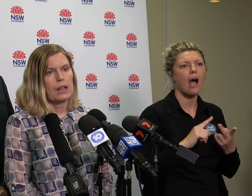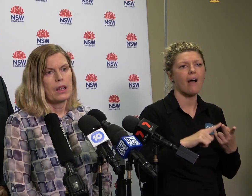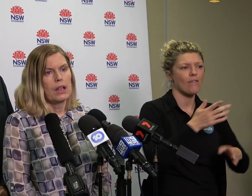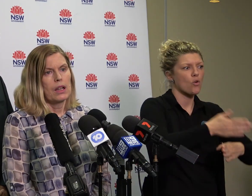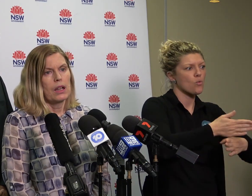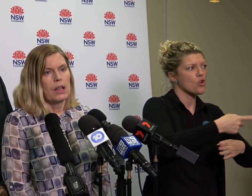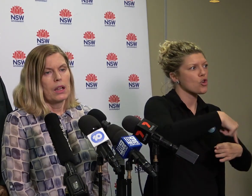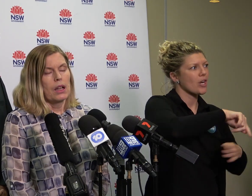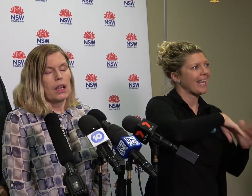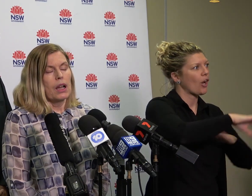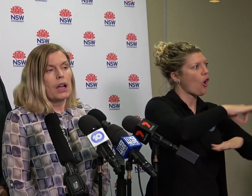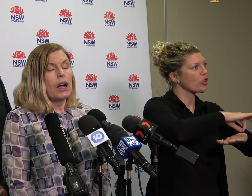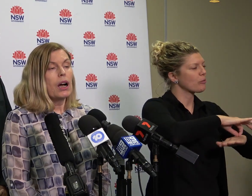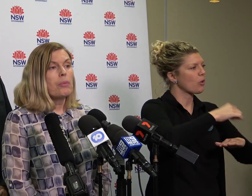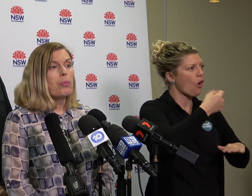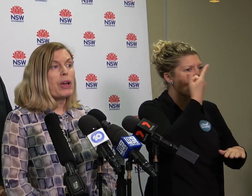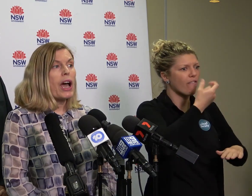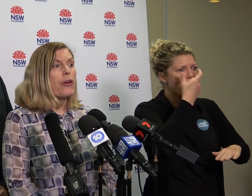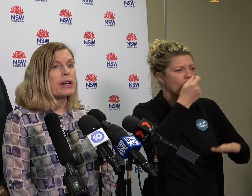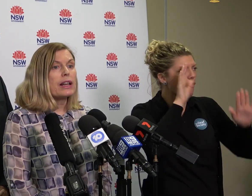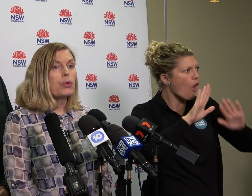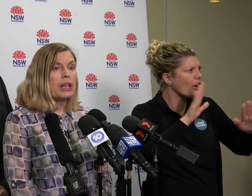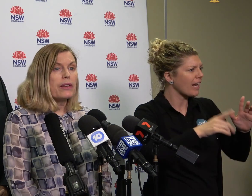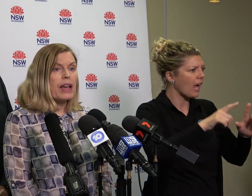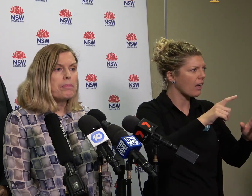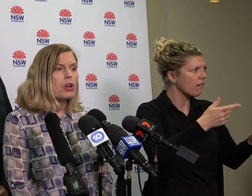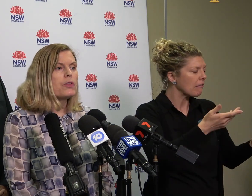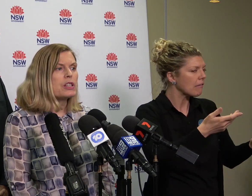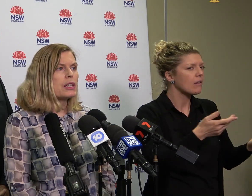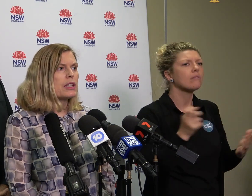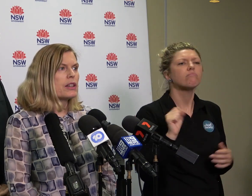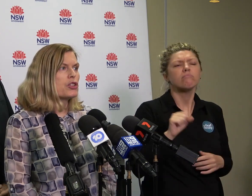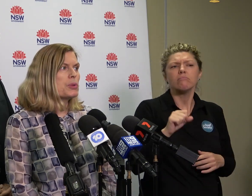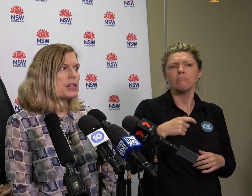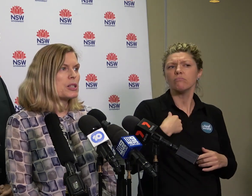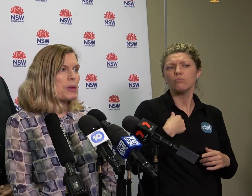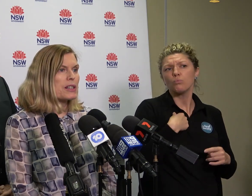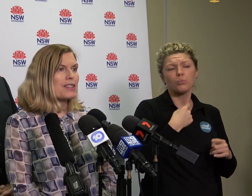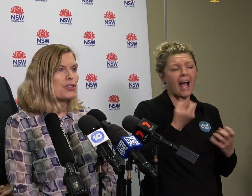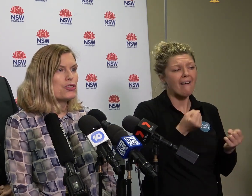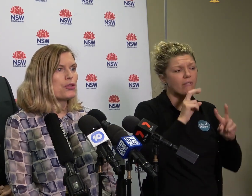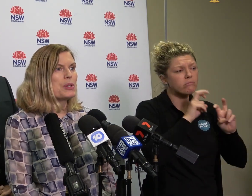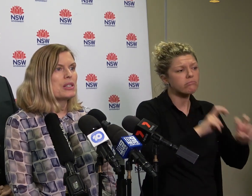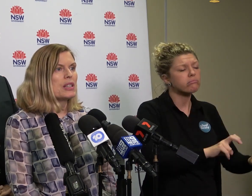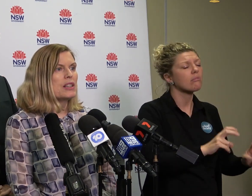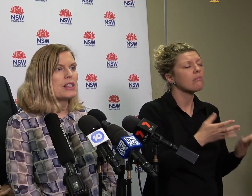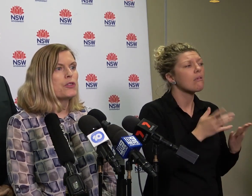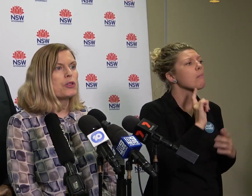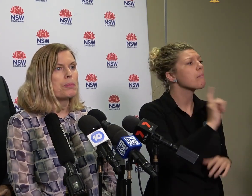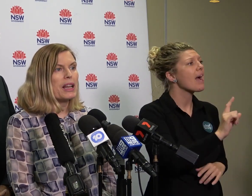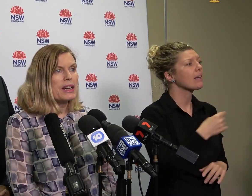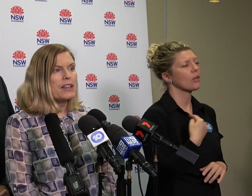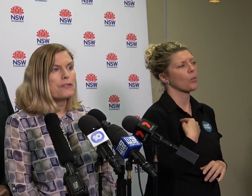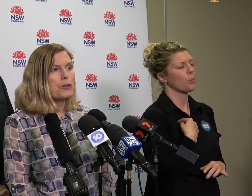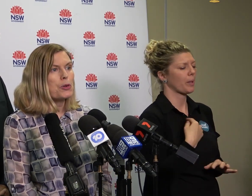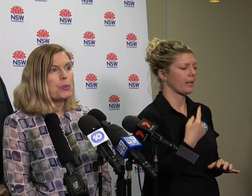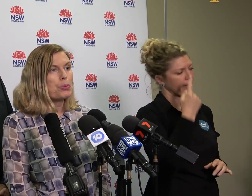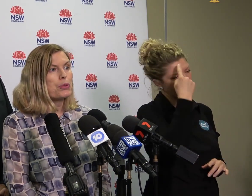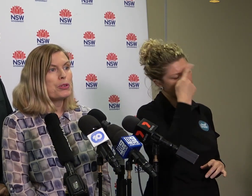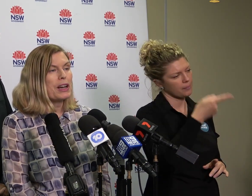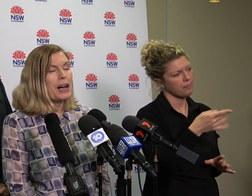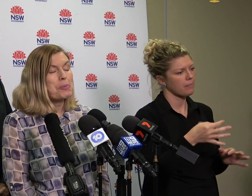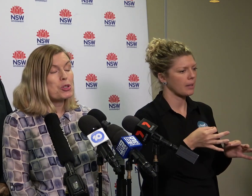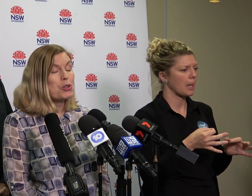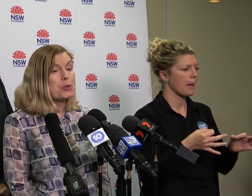any plans in place regarding that issue? We're currently looking at that, but obviously, as you would expect us to do, is if you are planning